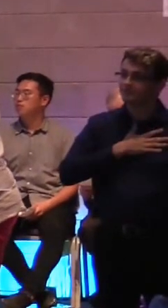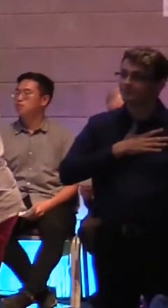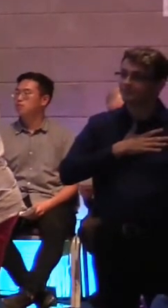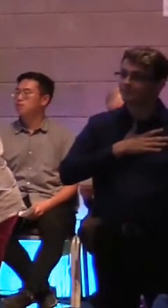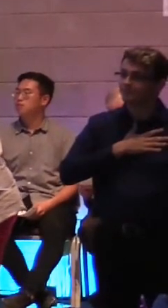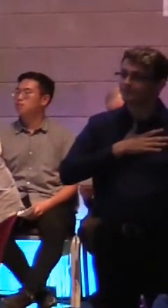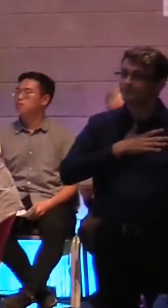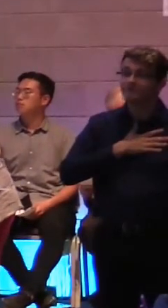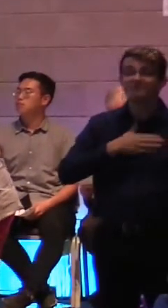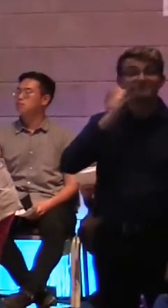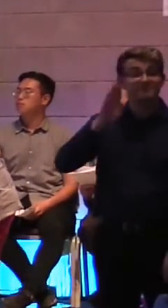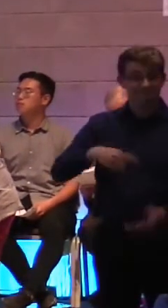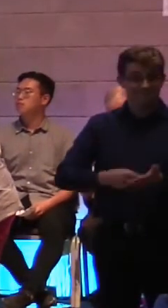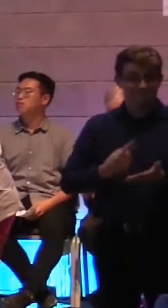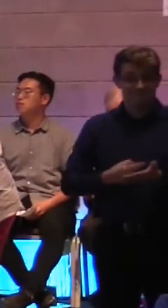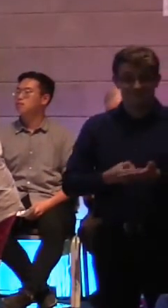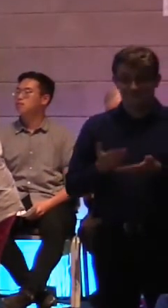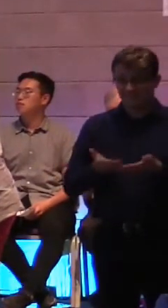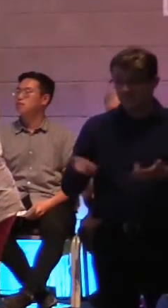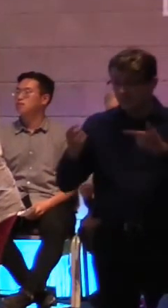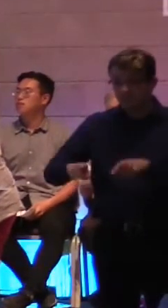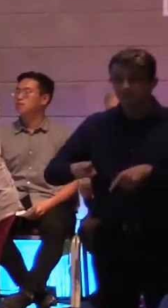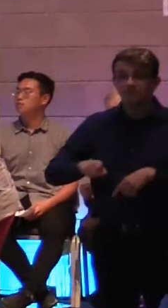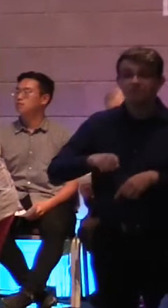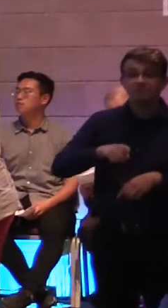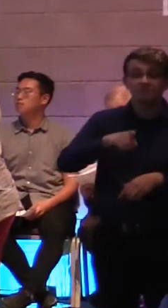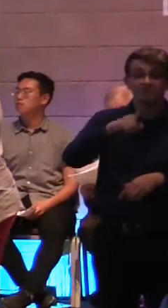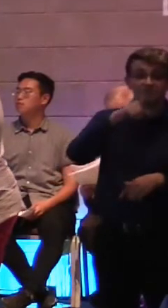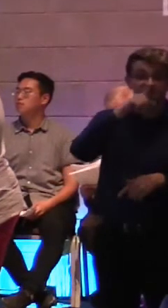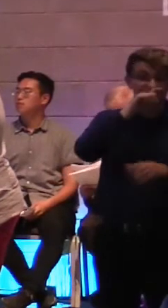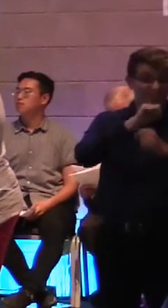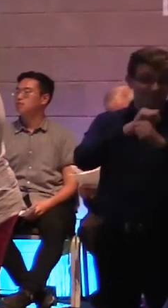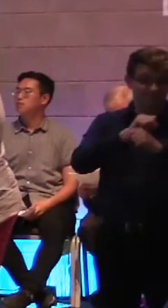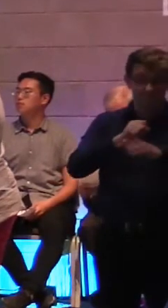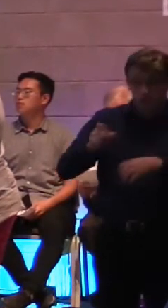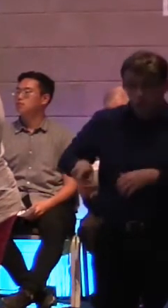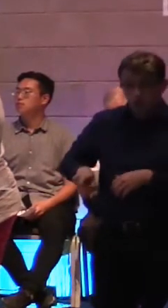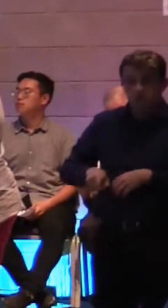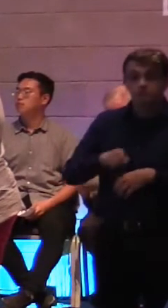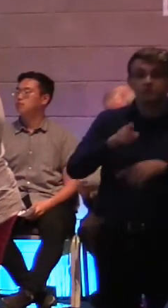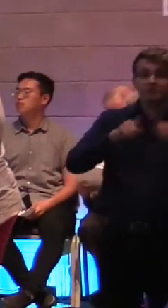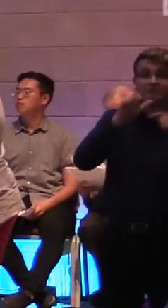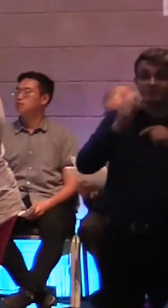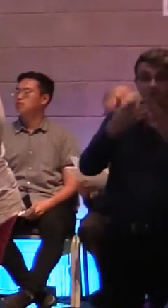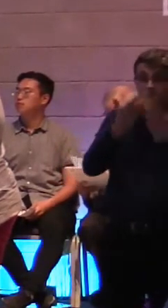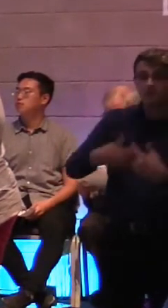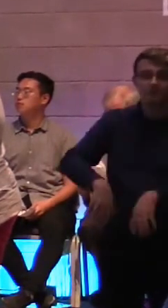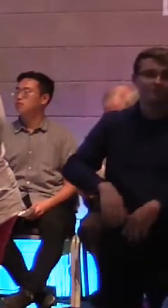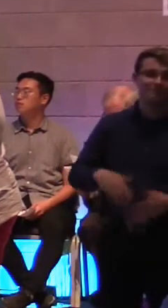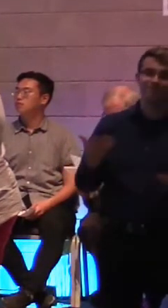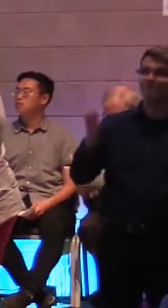That's grace. There are times when an accident should occur and we just missed it. That's